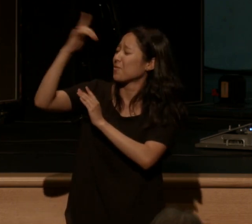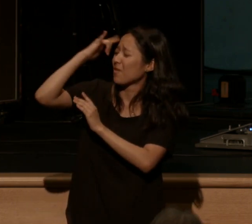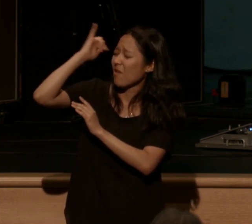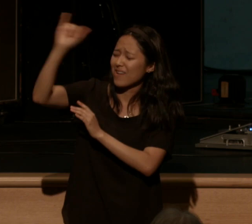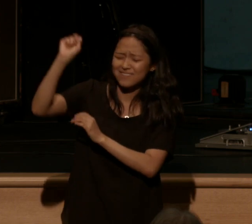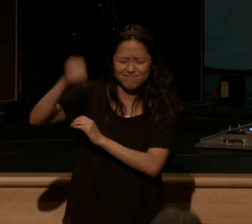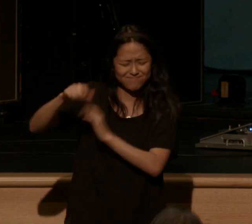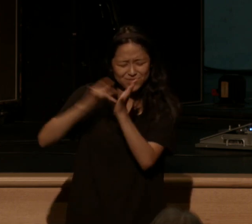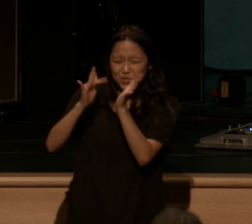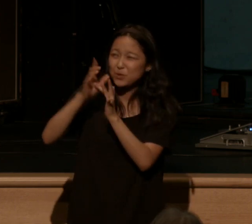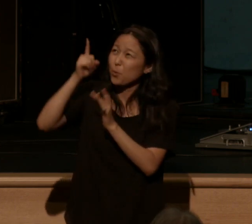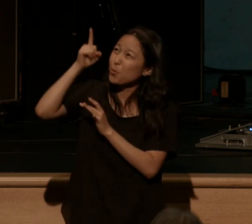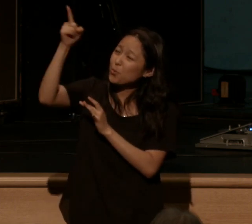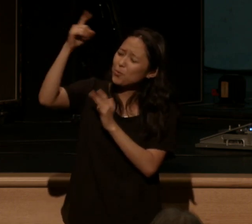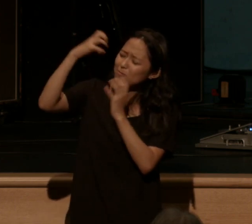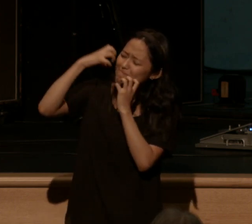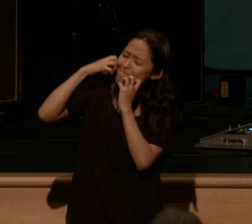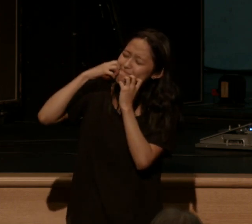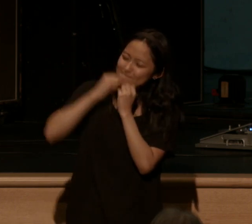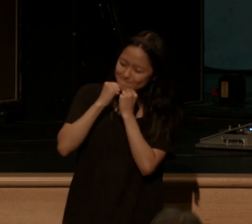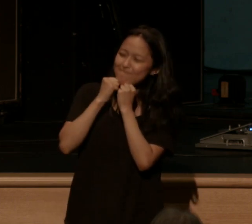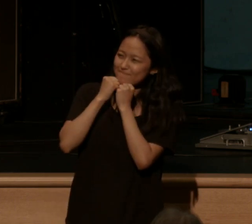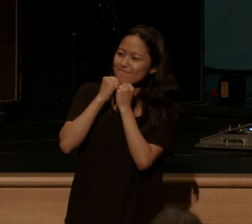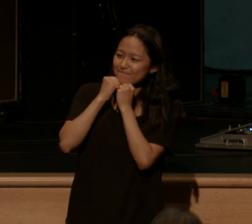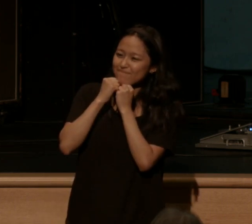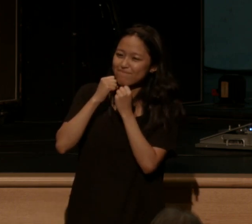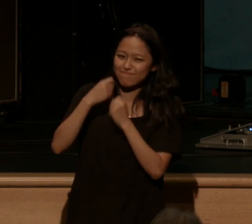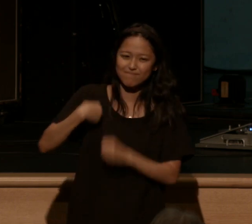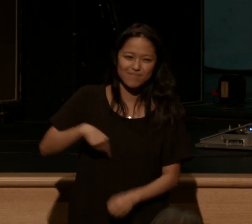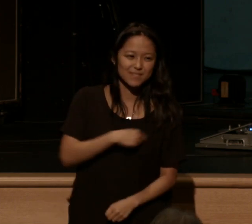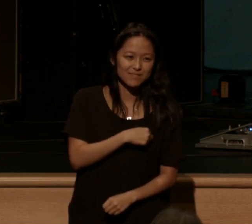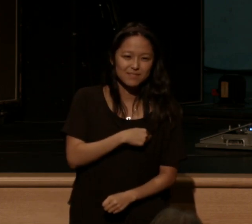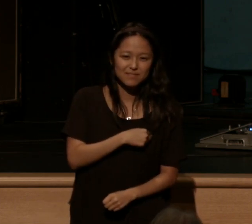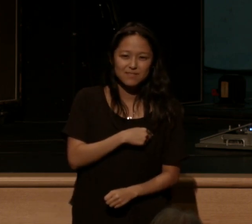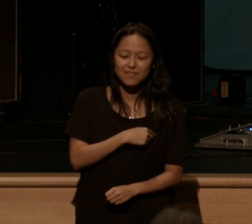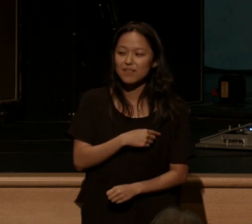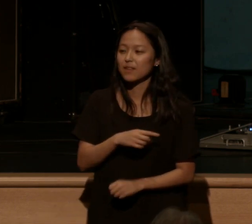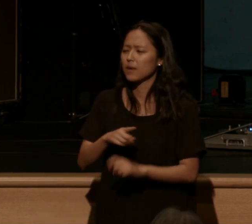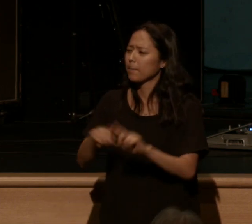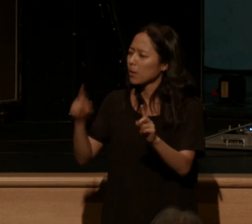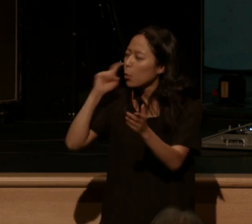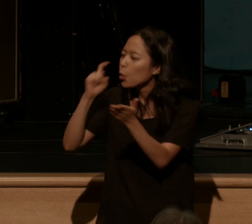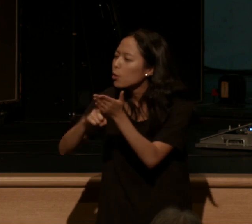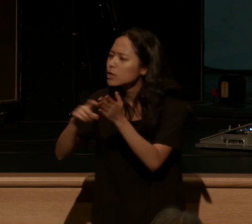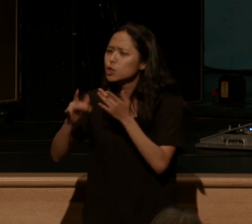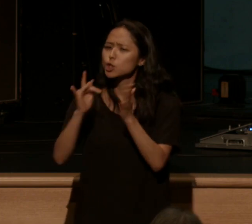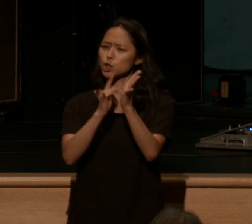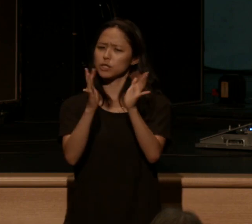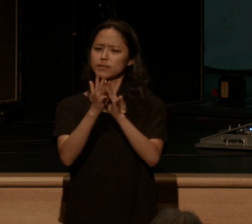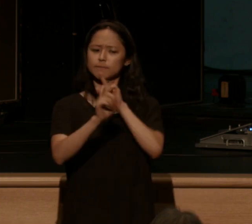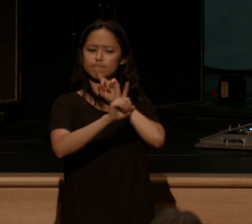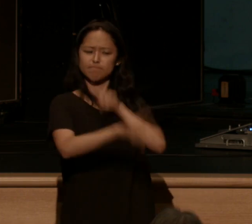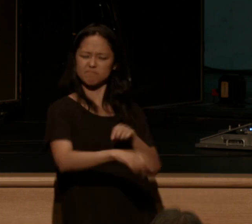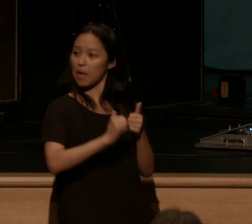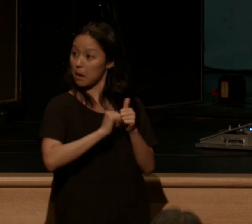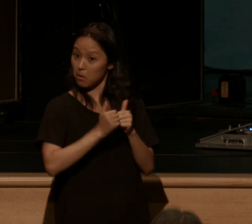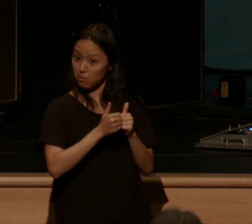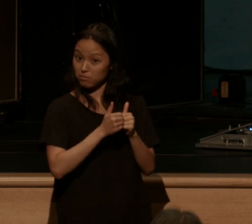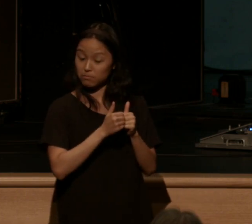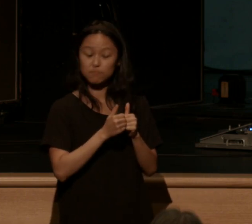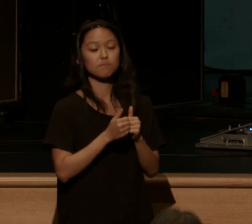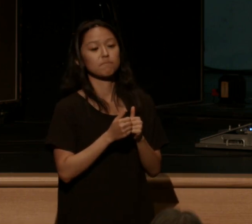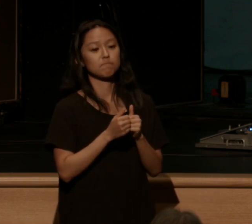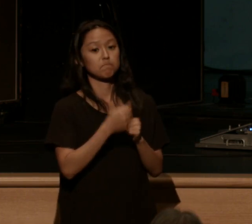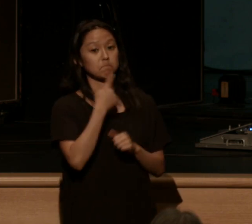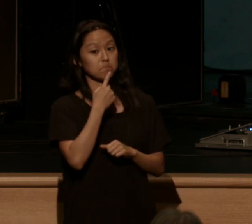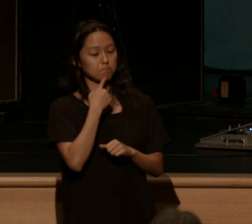you are all to us. So, but notice how Jesus responds to the disciples' questions. He says to them, he